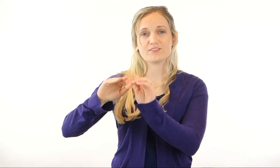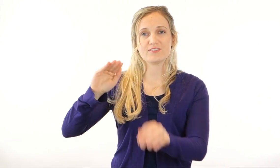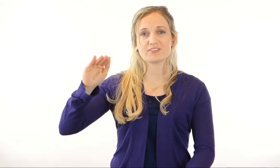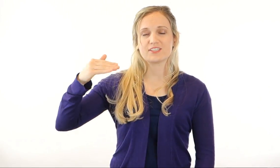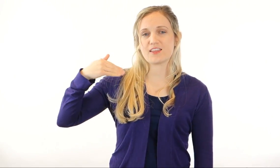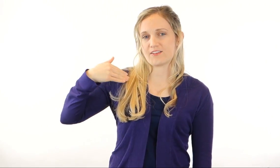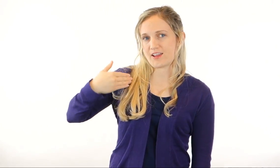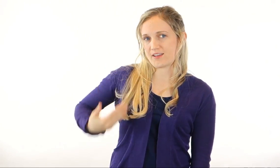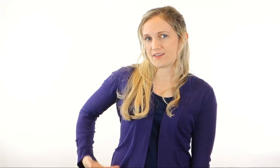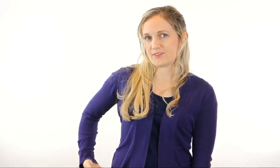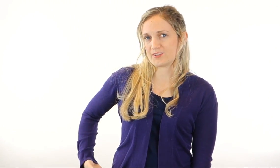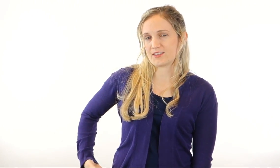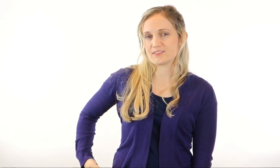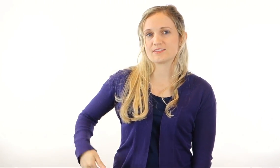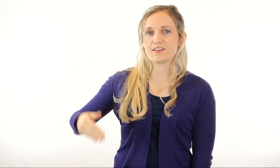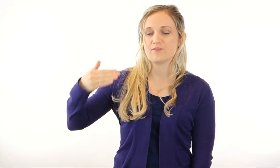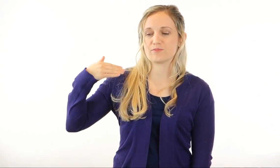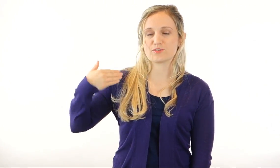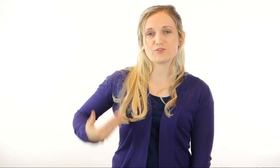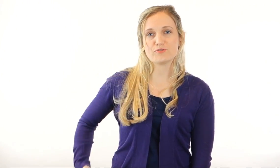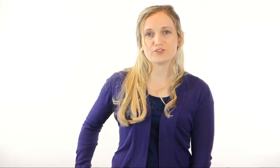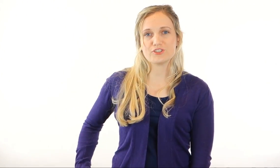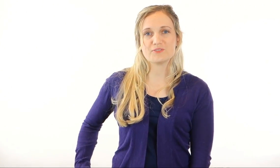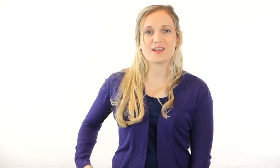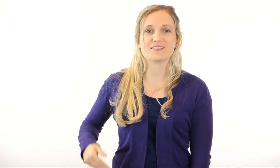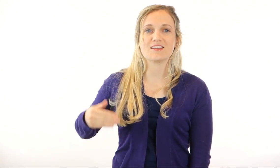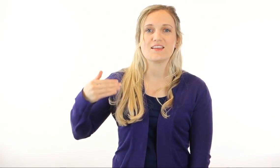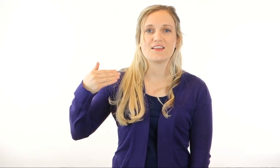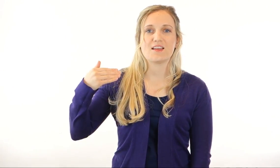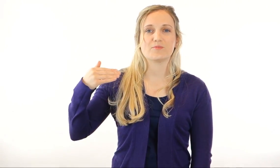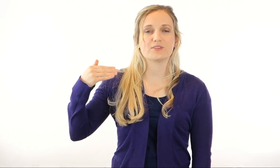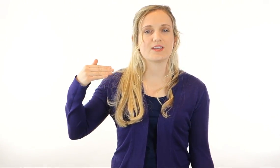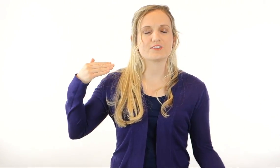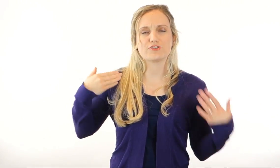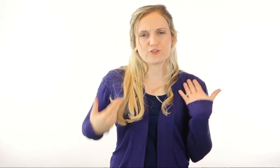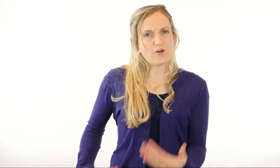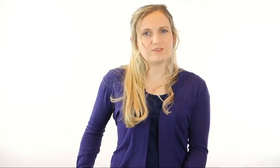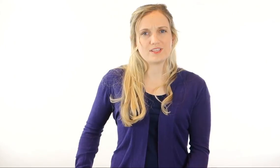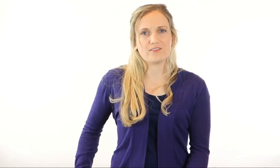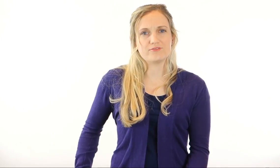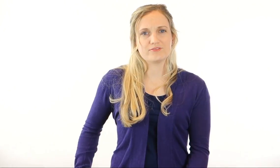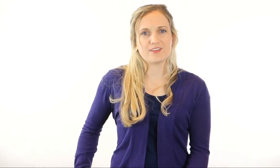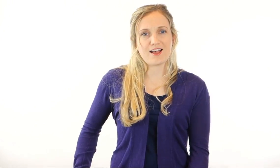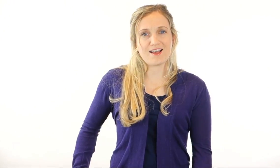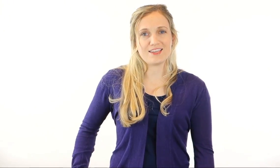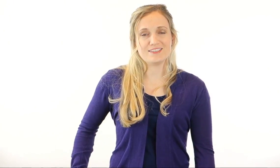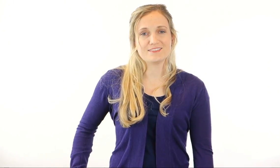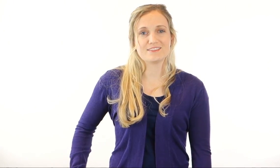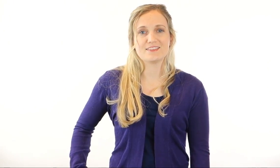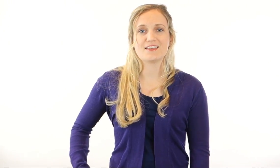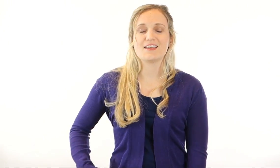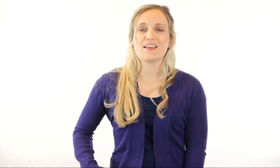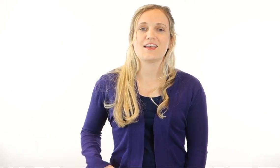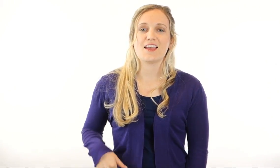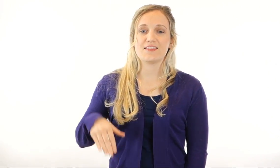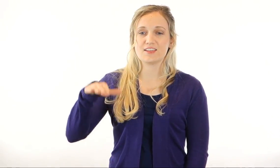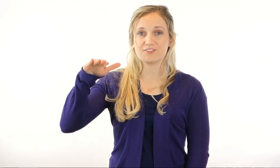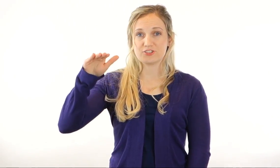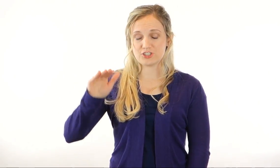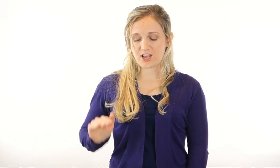fingers together, and kind of like this, from your shoulder to your waist, and point like to your whole self, I. And then